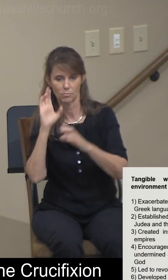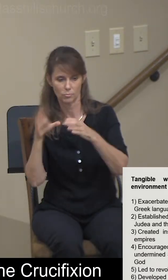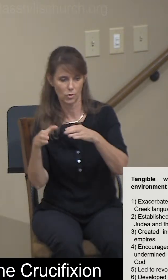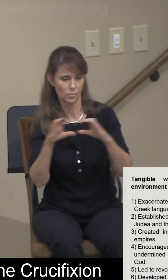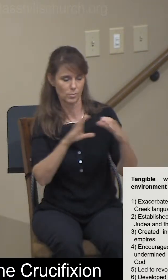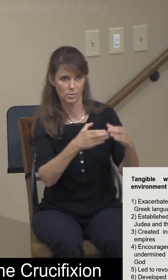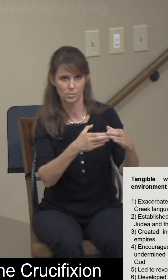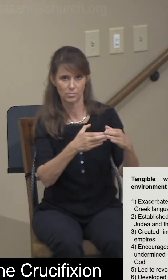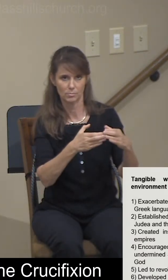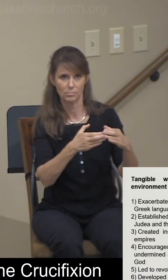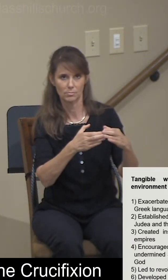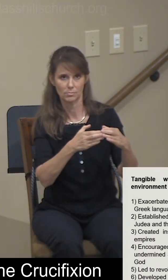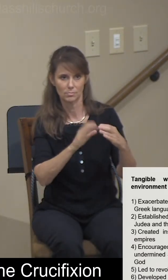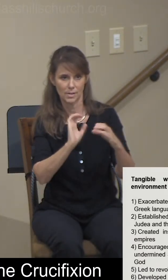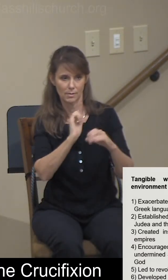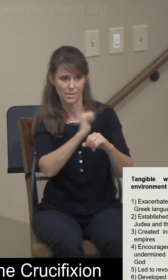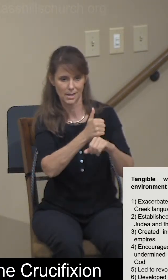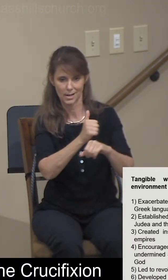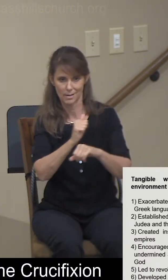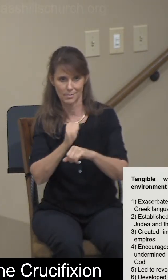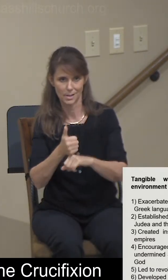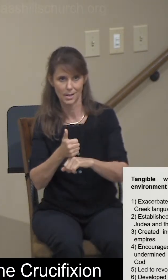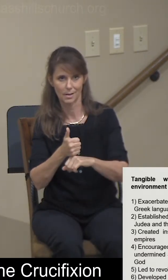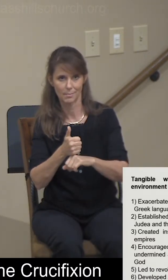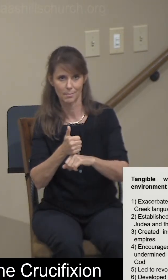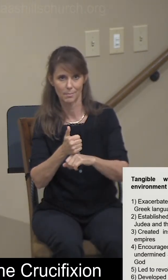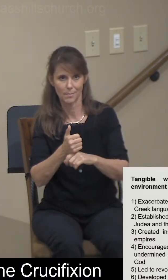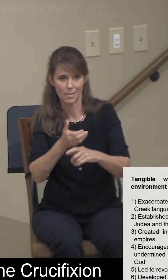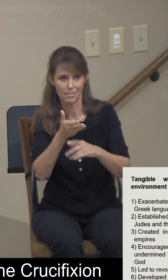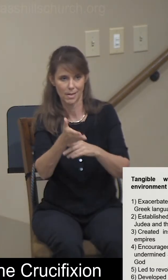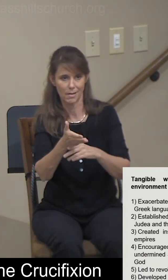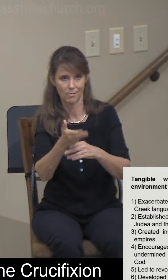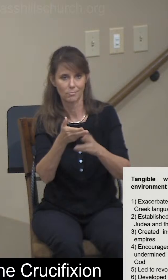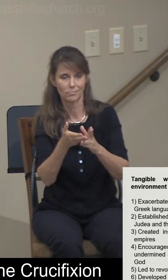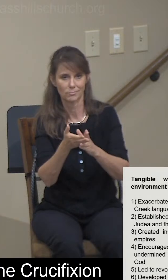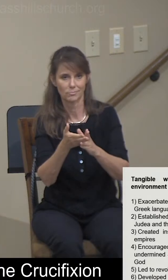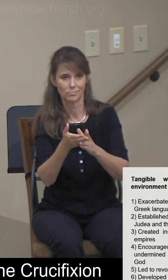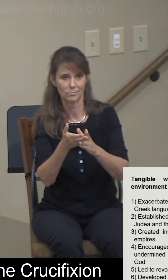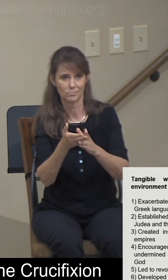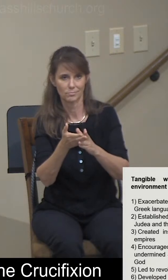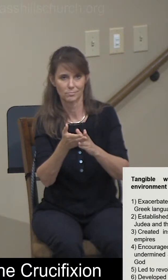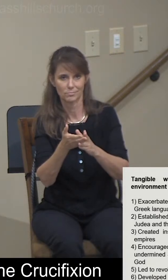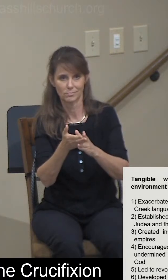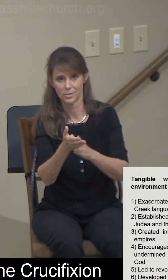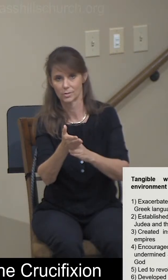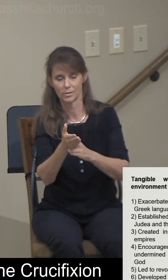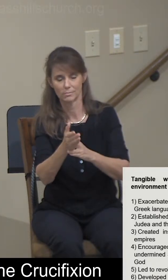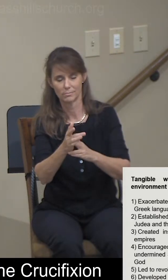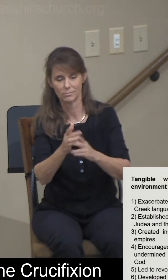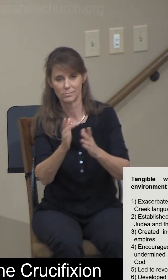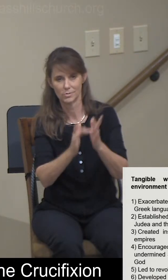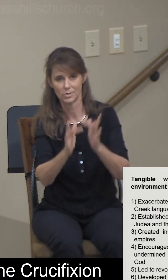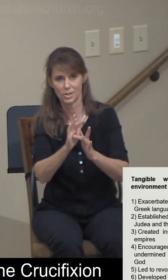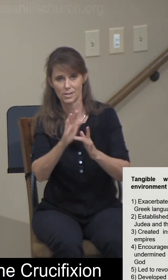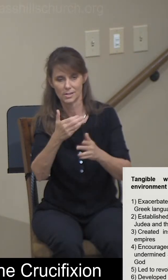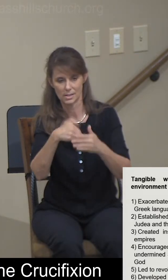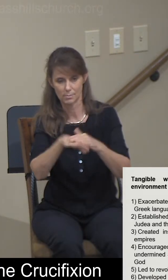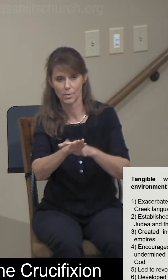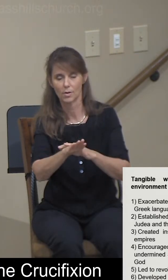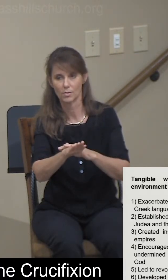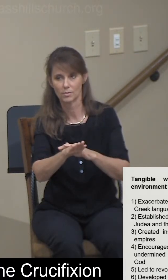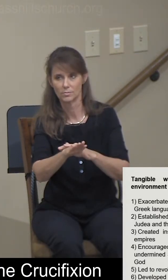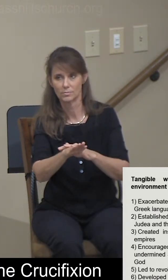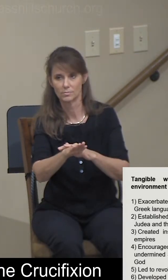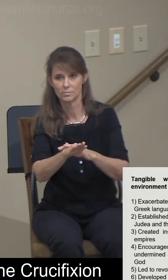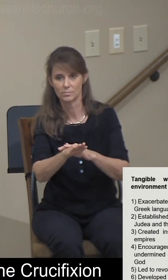those institutionalized parties. And though the Sadducees and Pharisees that emerged from the same period